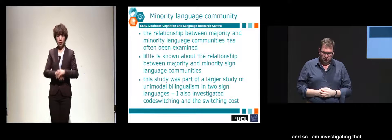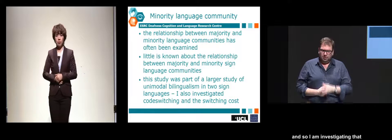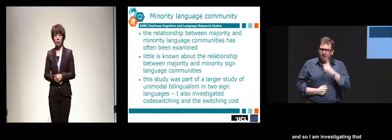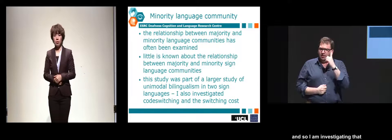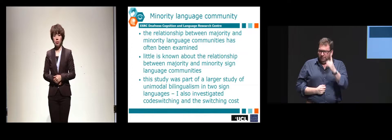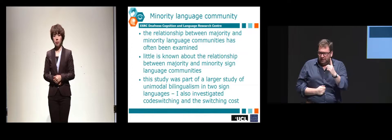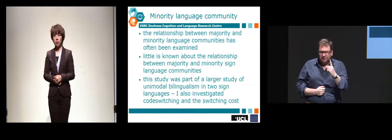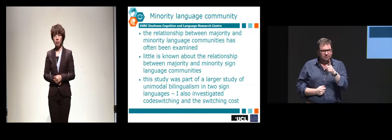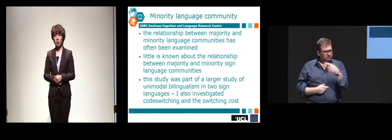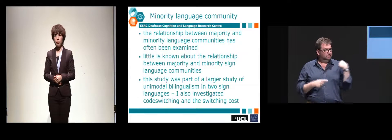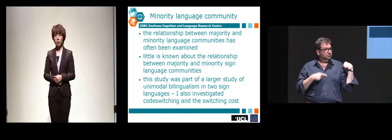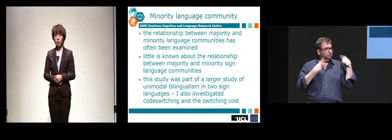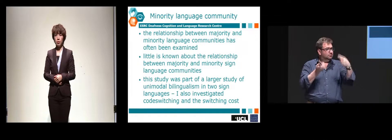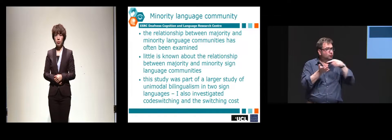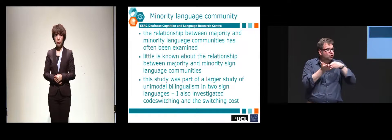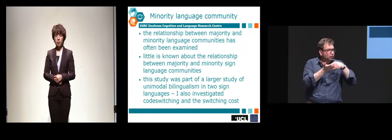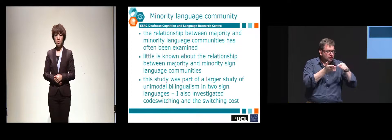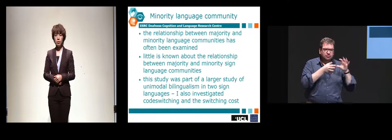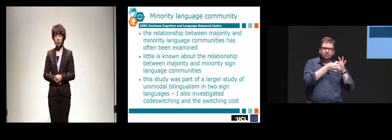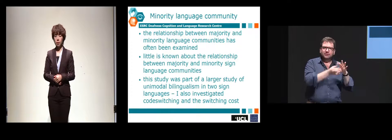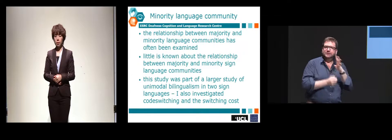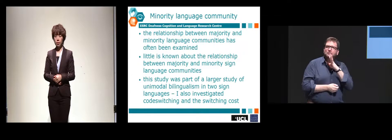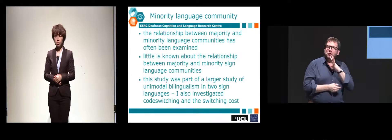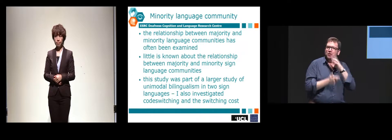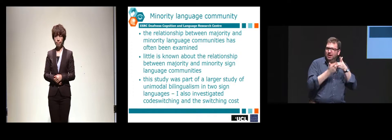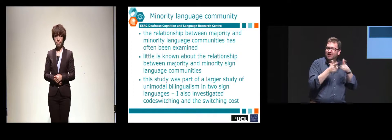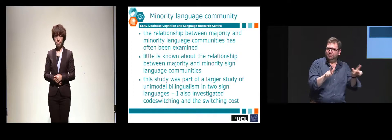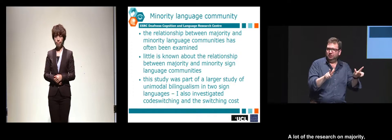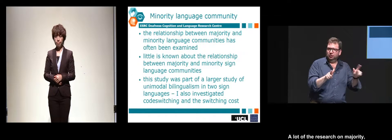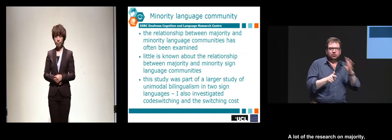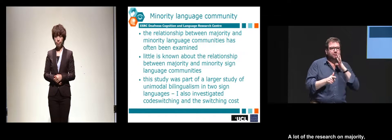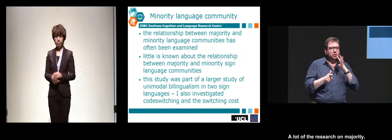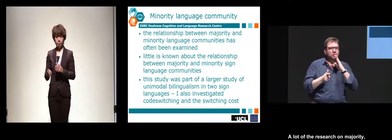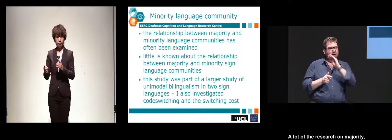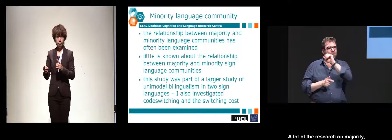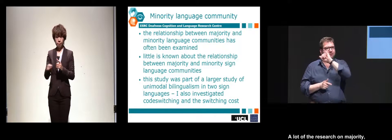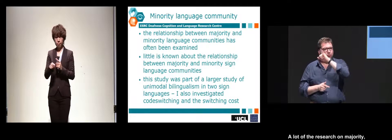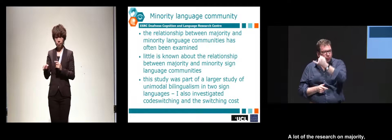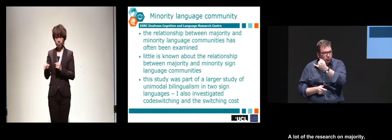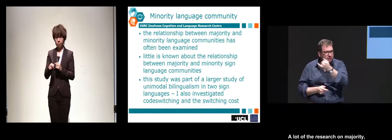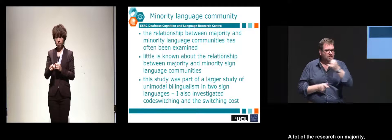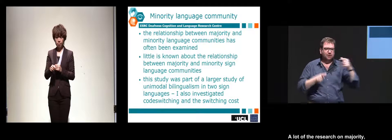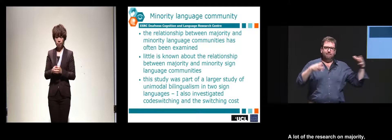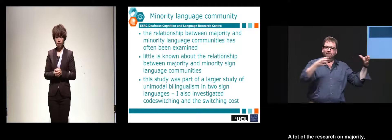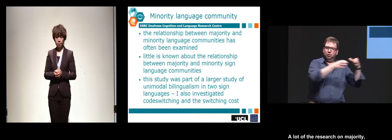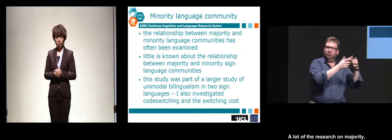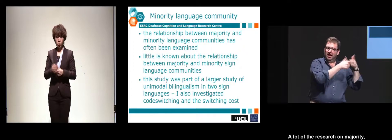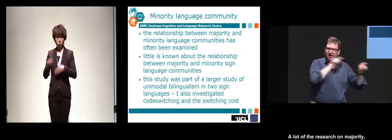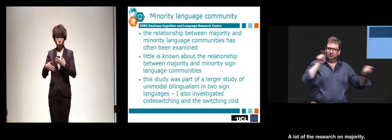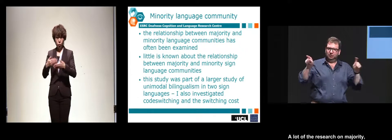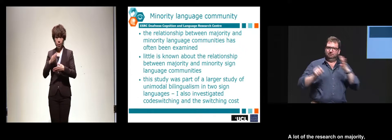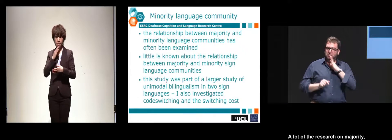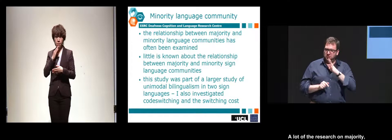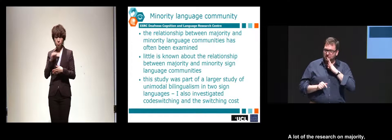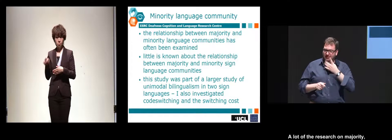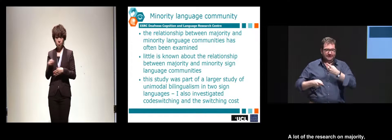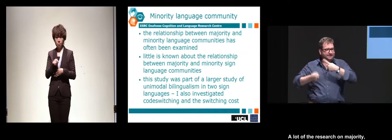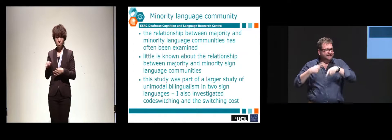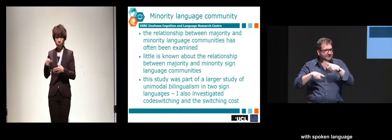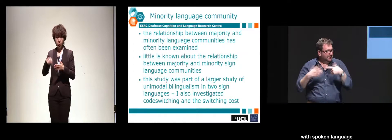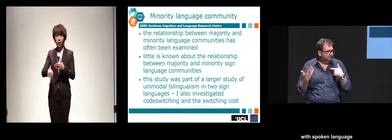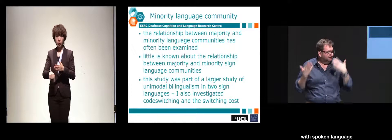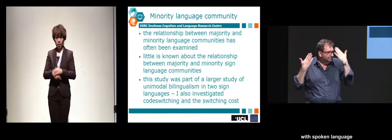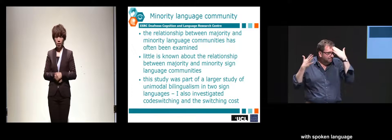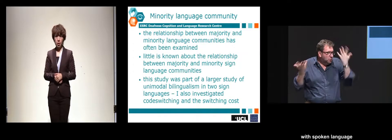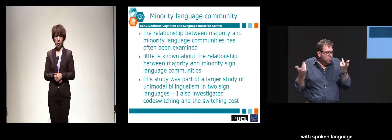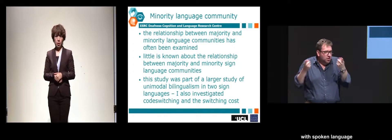sort of phenomenon among two sign languages. A lot of the research on majority-minority language interaction has